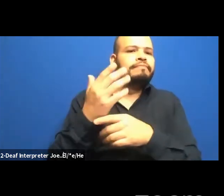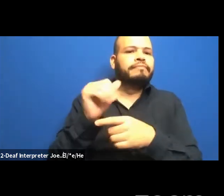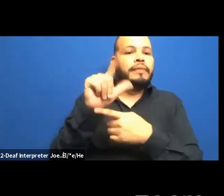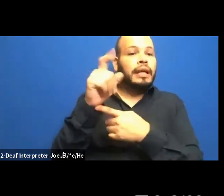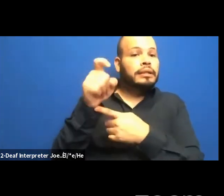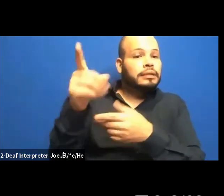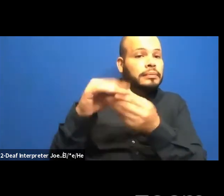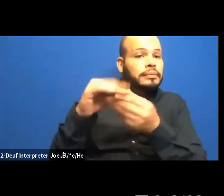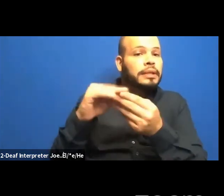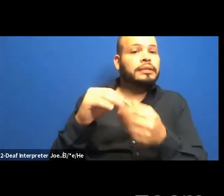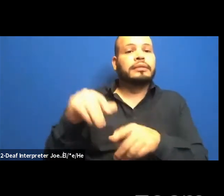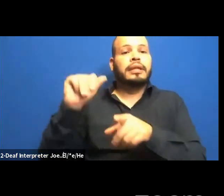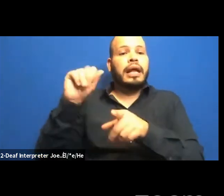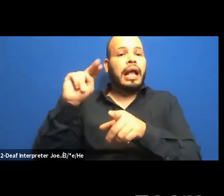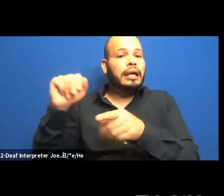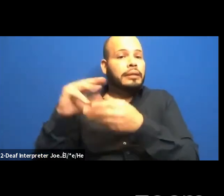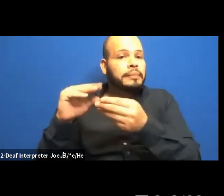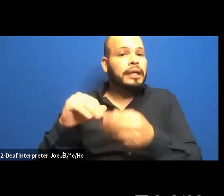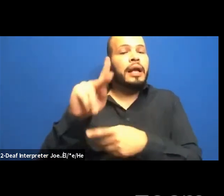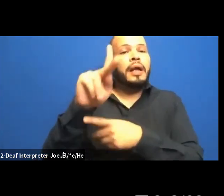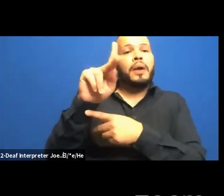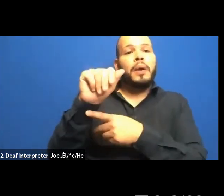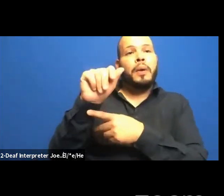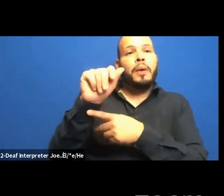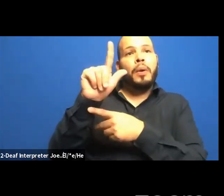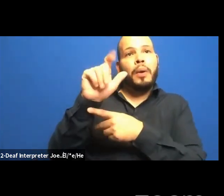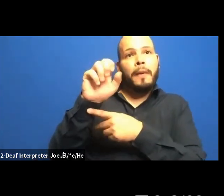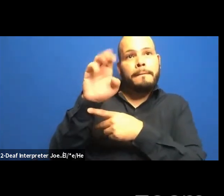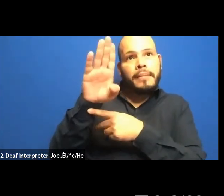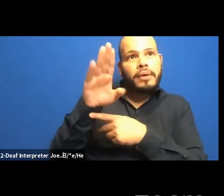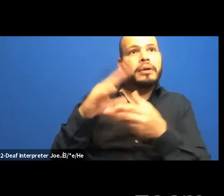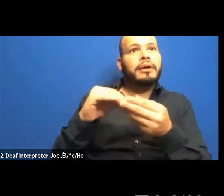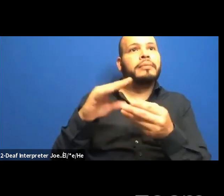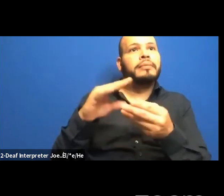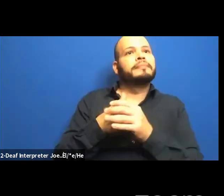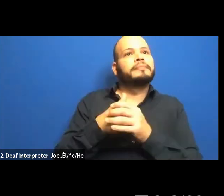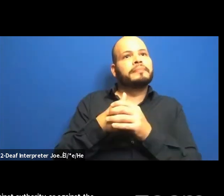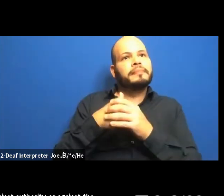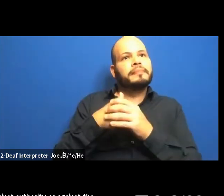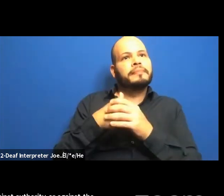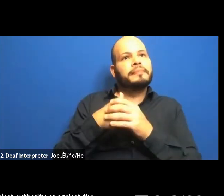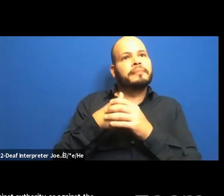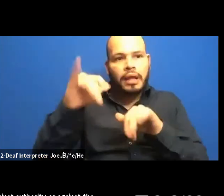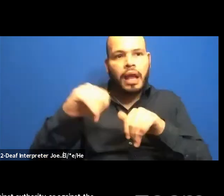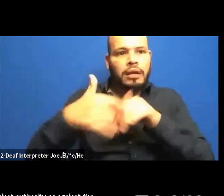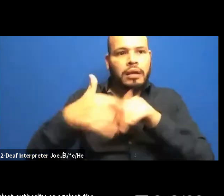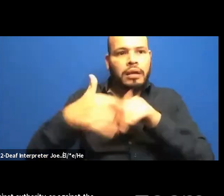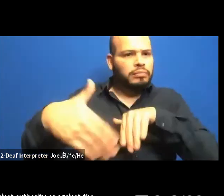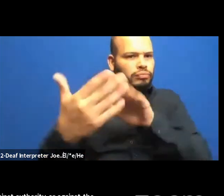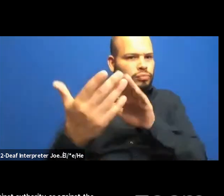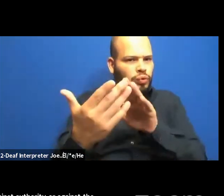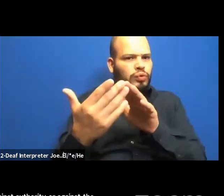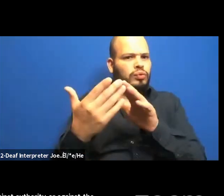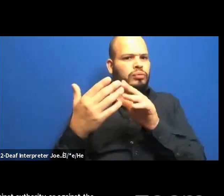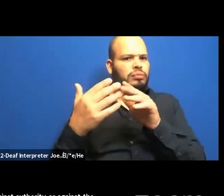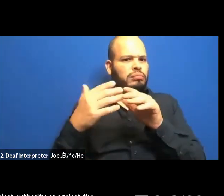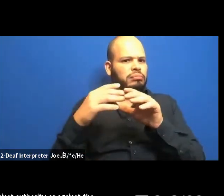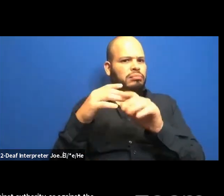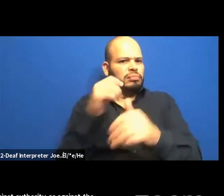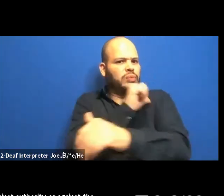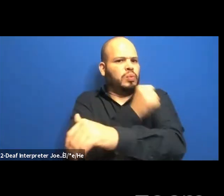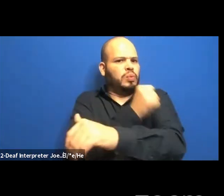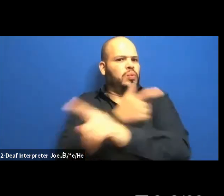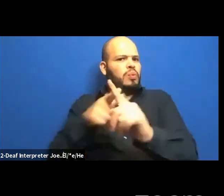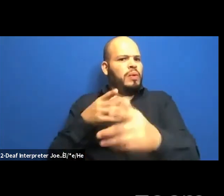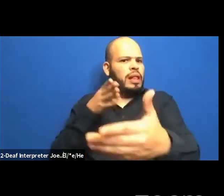against authority or against the prison industrial complex has been by a group of younger people, a group of people who